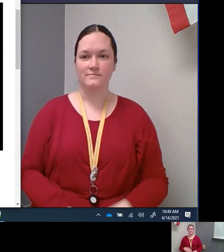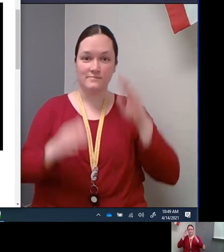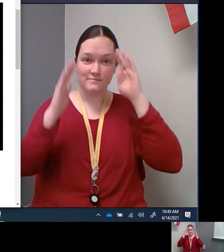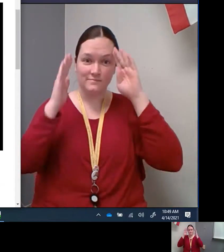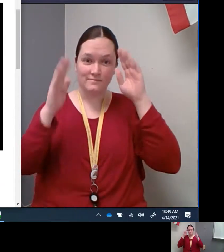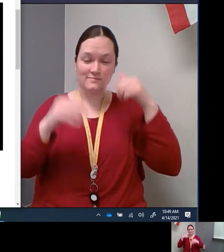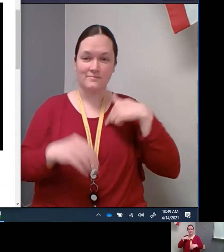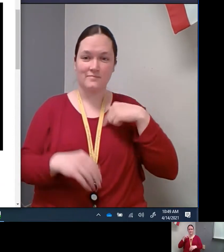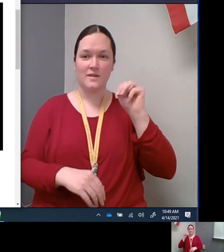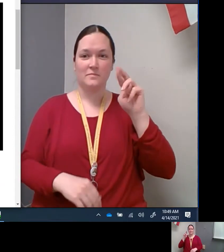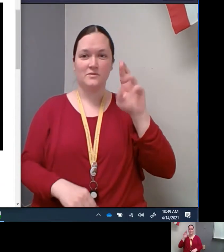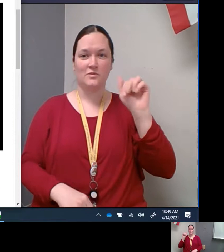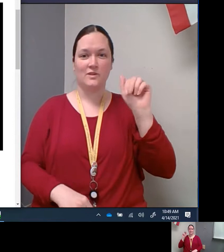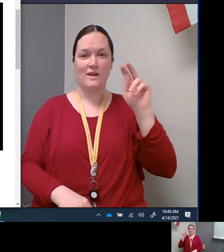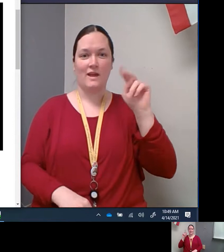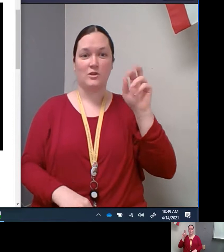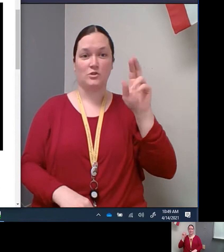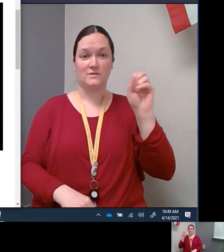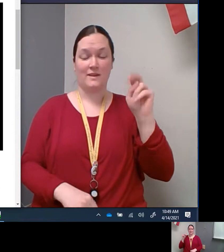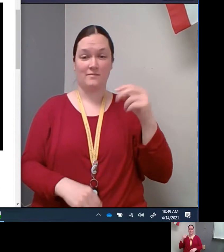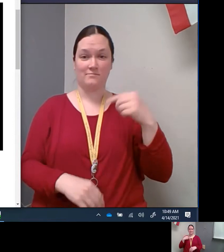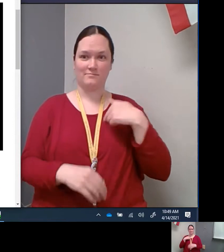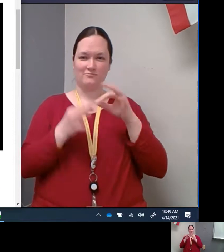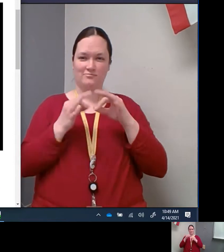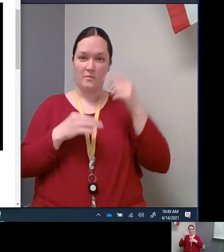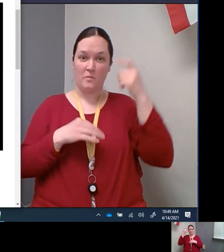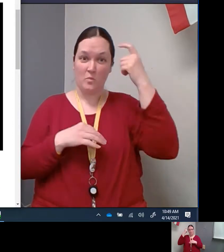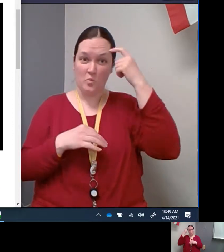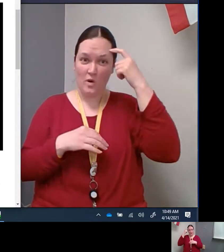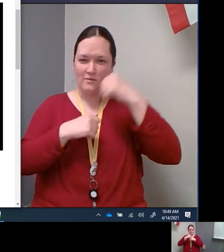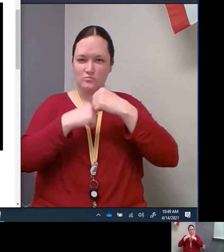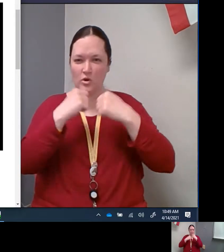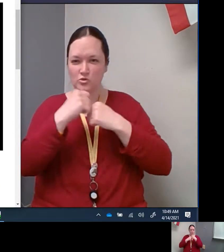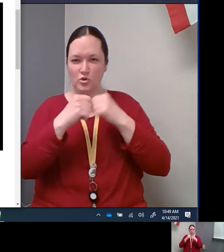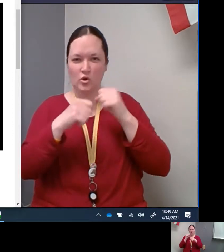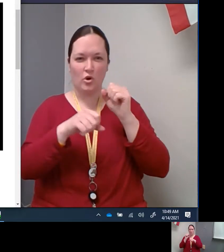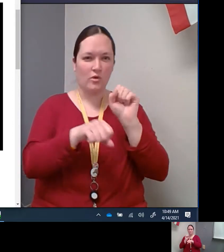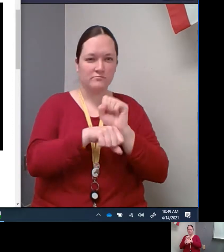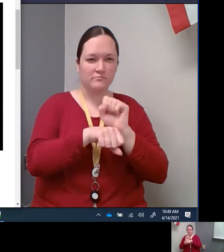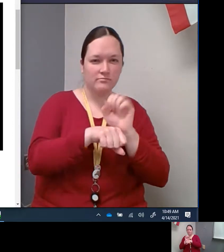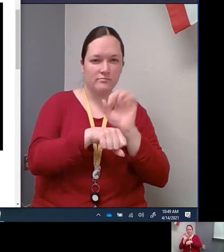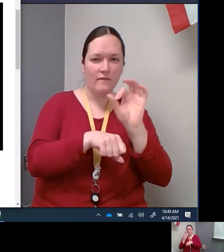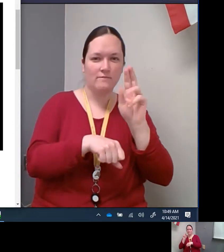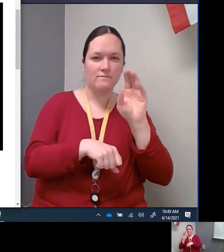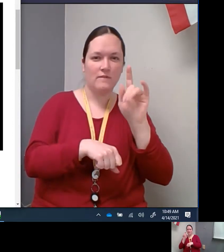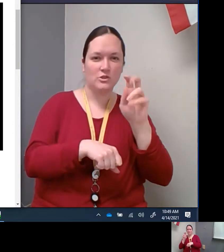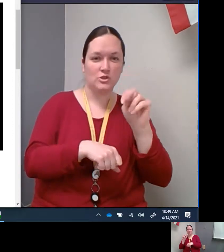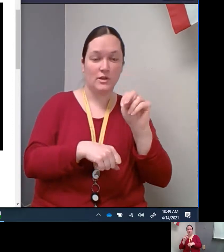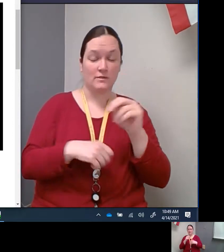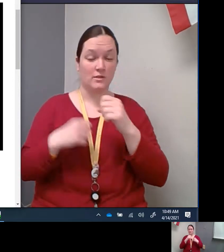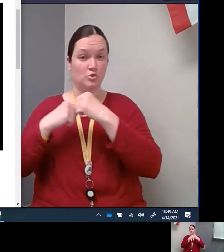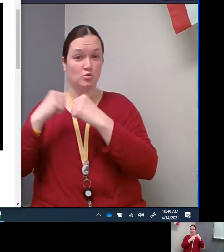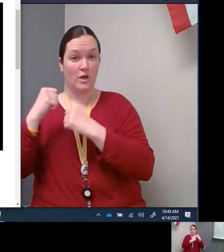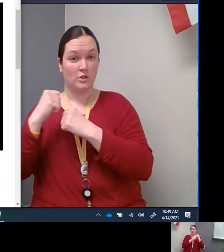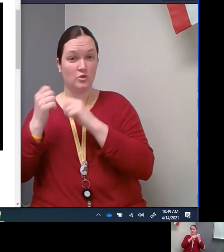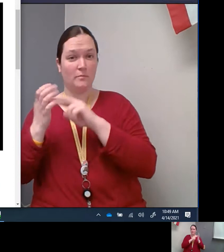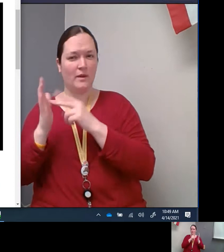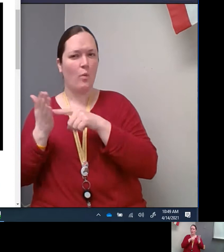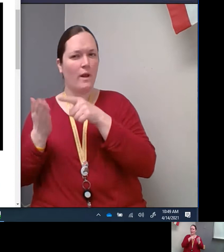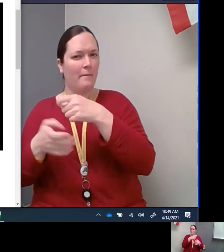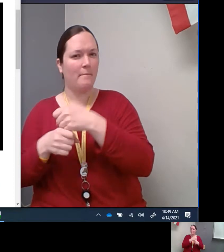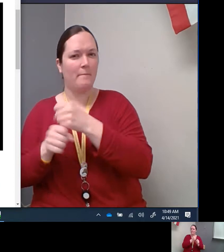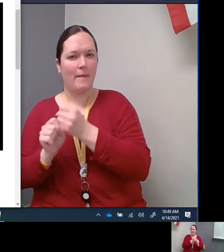Hi, it's Mr. Anderson, and in this video I'm going to talk about the brain, structure and function. Remember, structure is what it's made up of, and function is